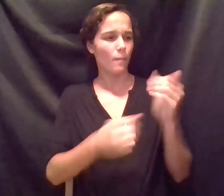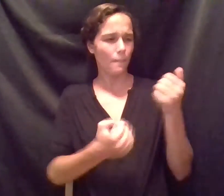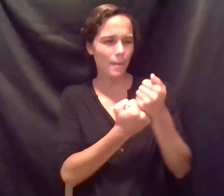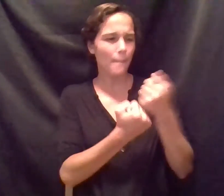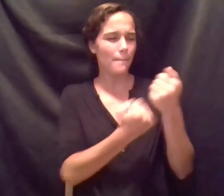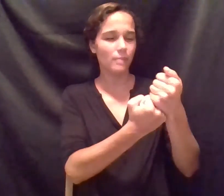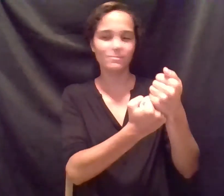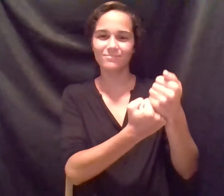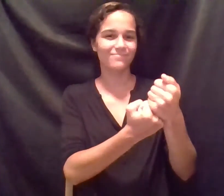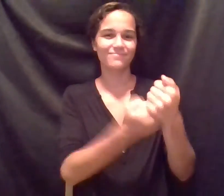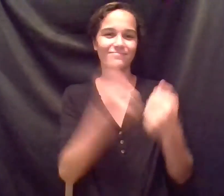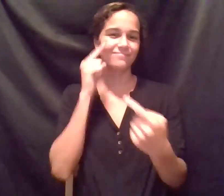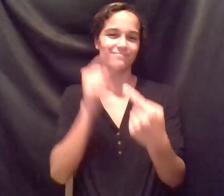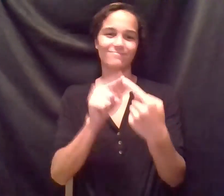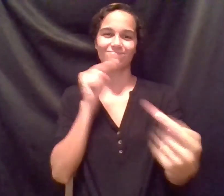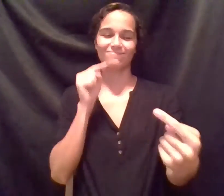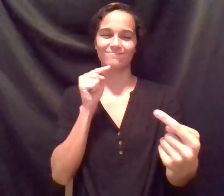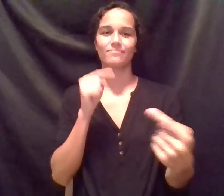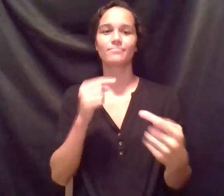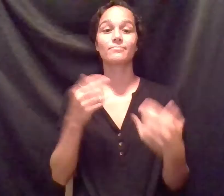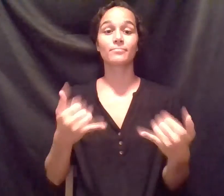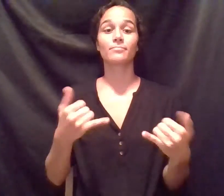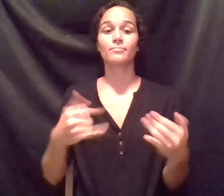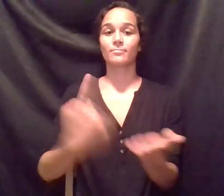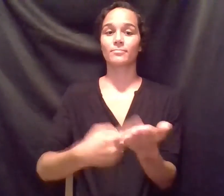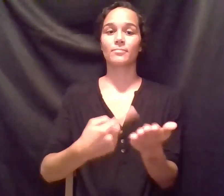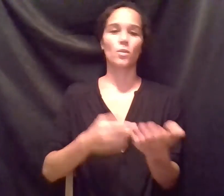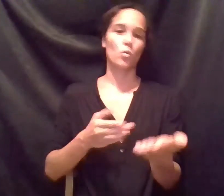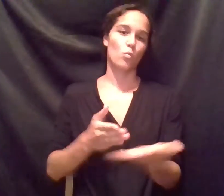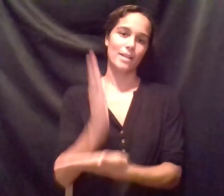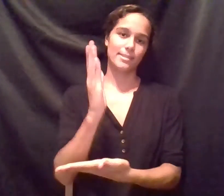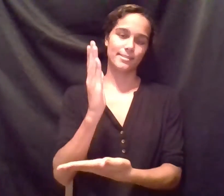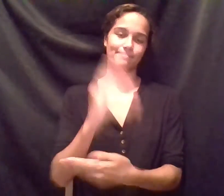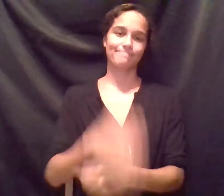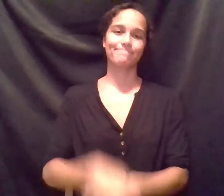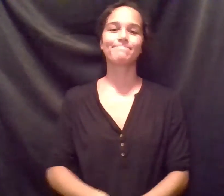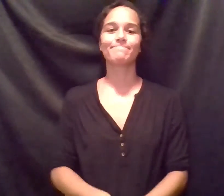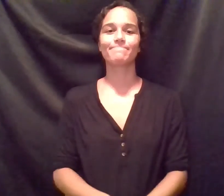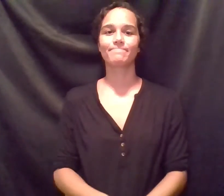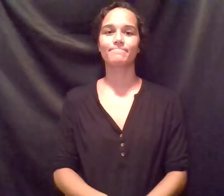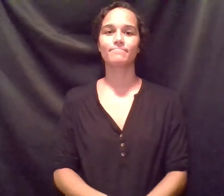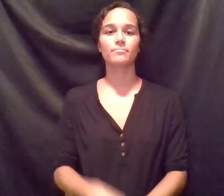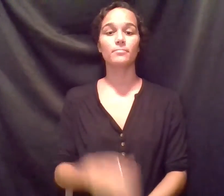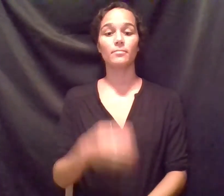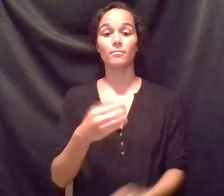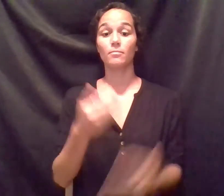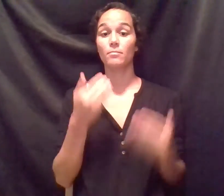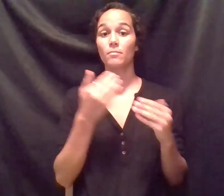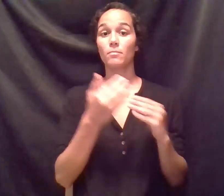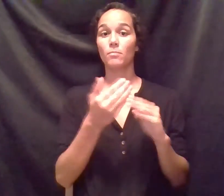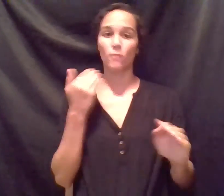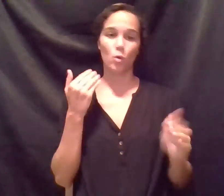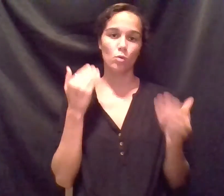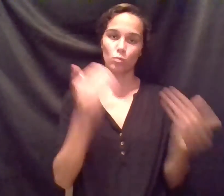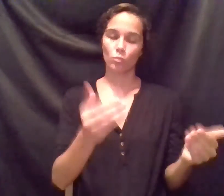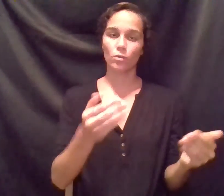going to talk about those rights. A couple housekeeping matters. Please turn off your cell